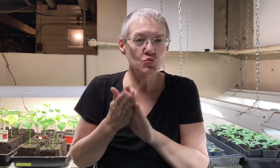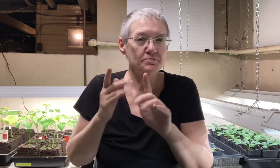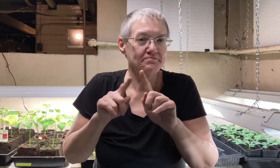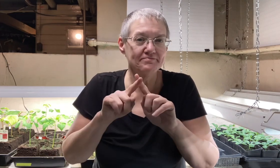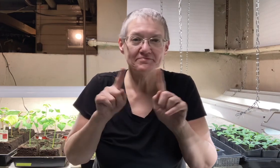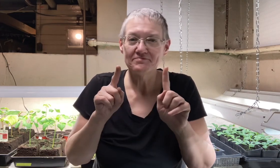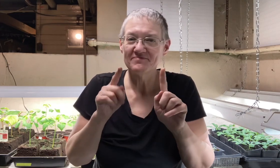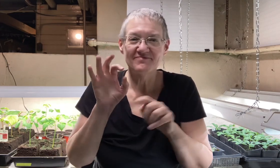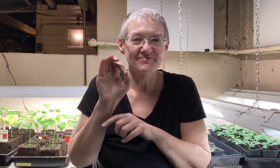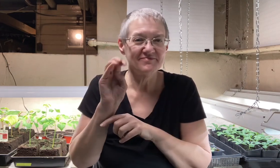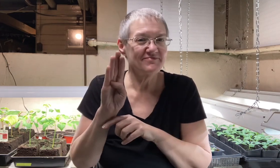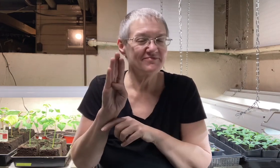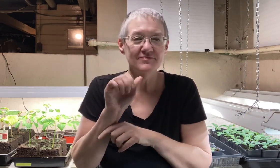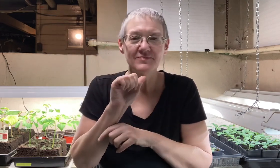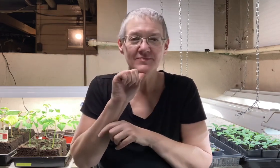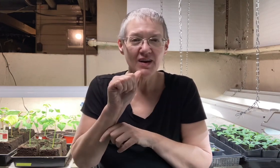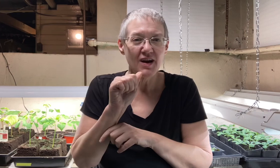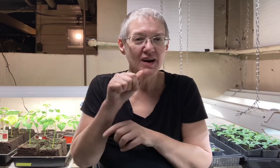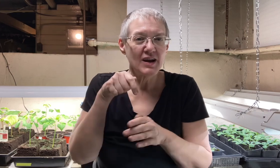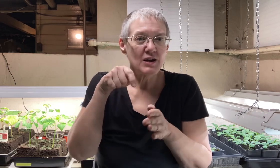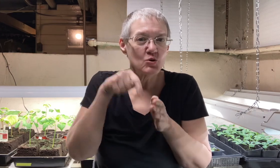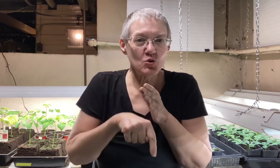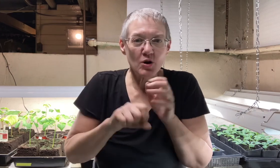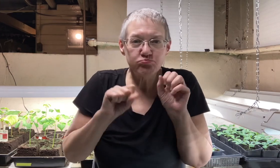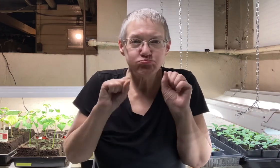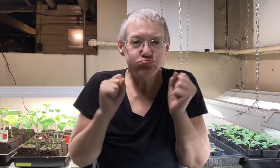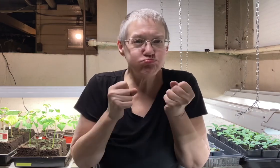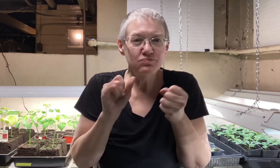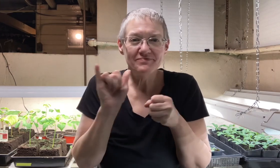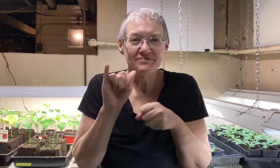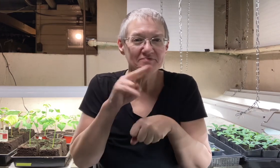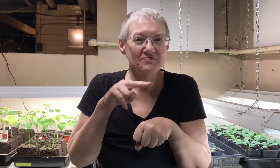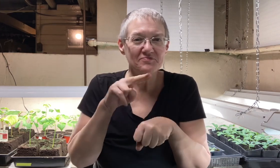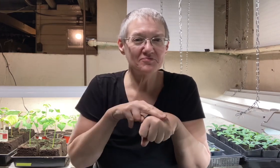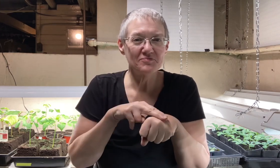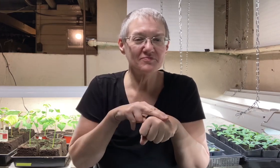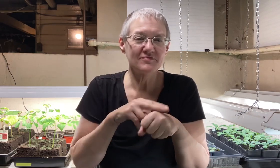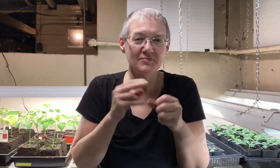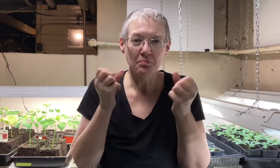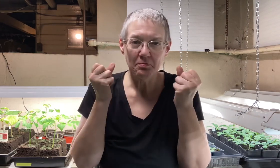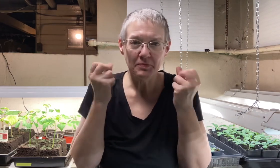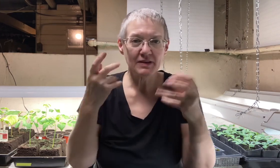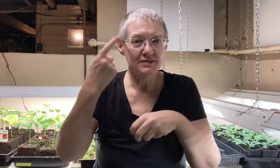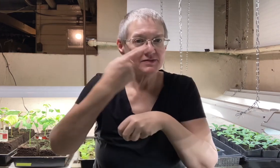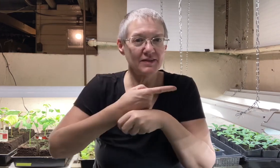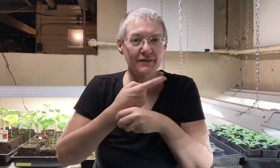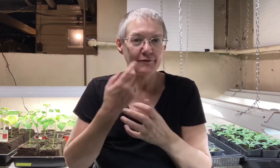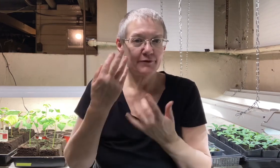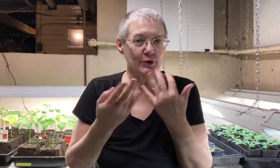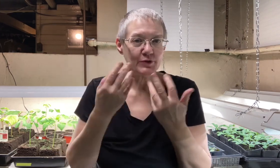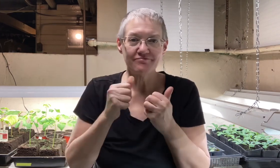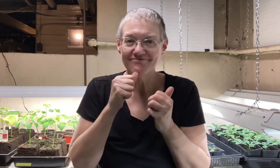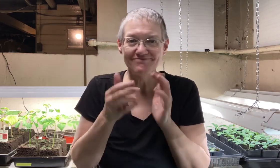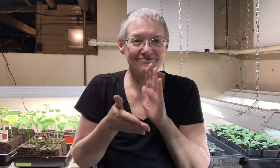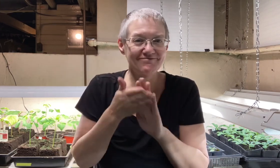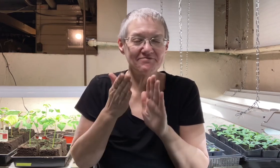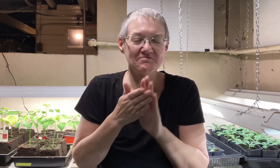runs constantly, but this February, we haven't had the extreme cold temperatures like normal, and many days the furnace